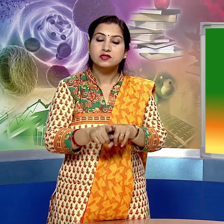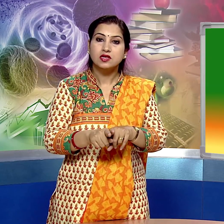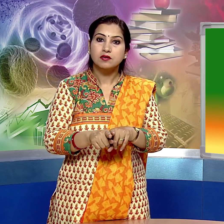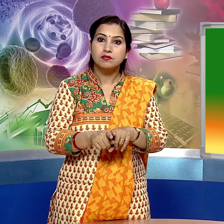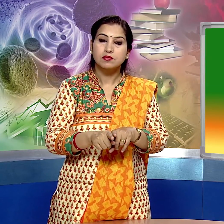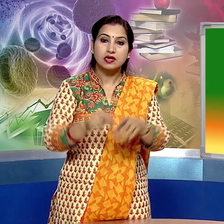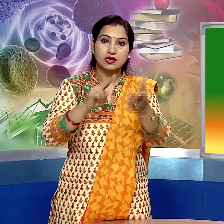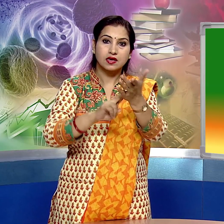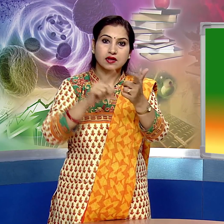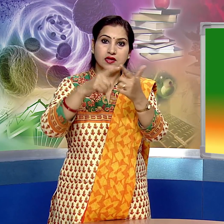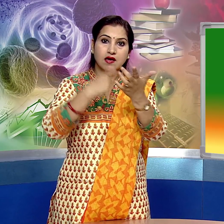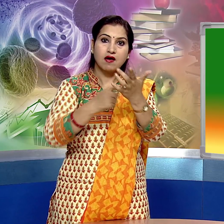and functioning of the nerves.